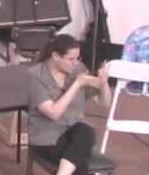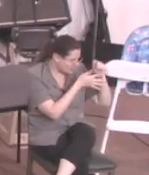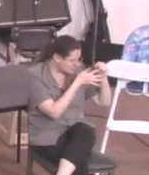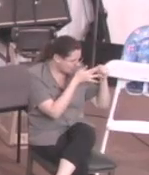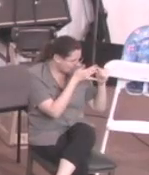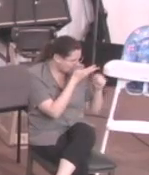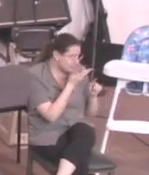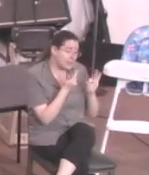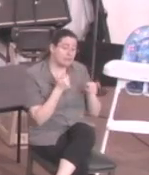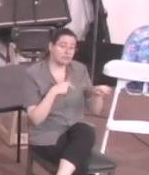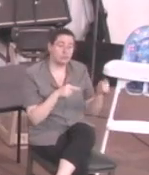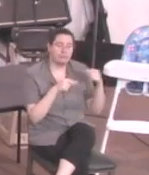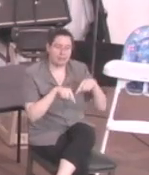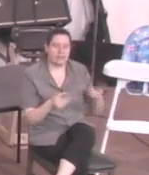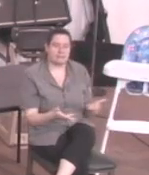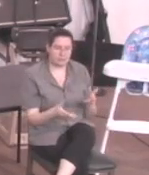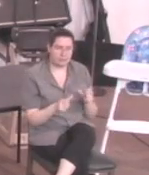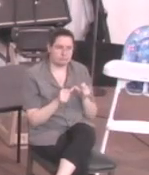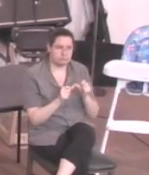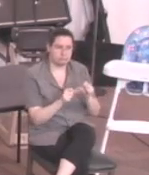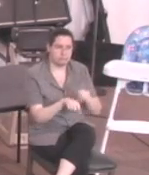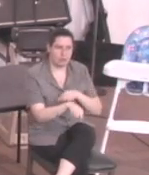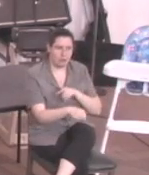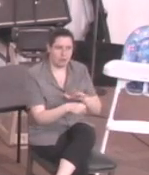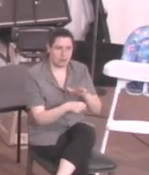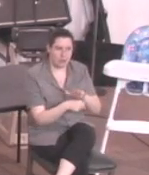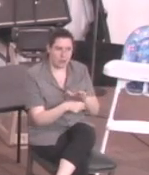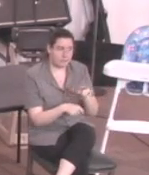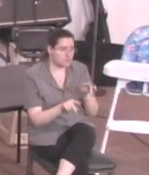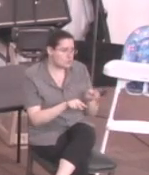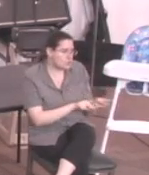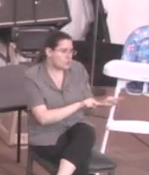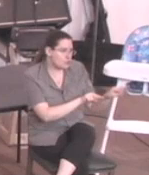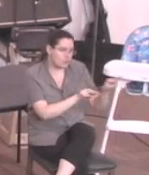And if you've been around here long enough, if you look around to the people that gave you a testimony,